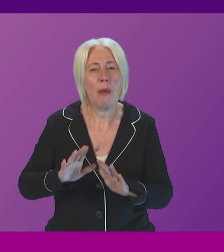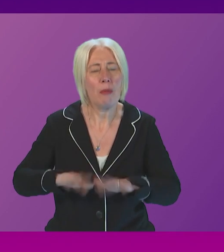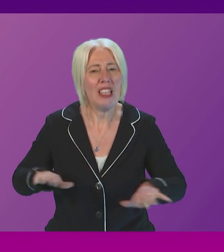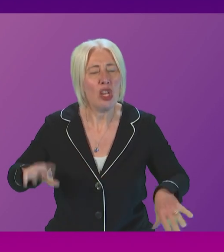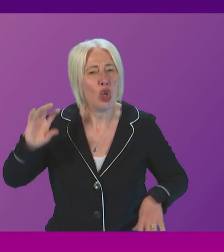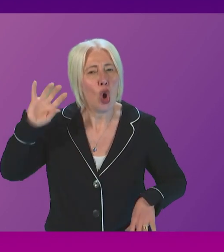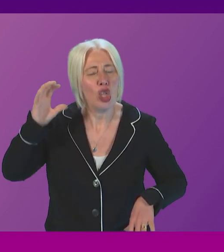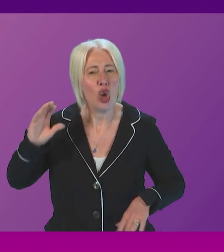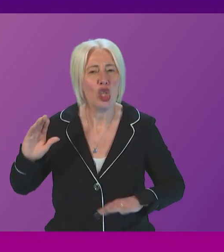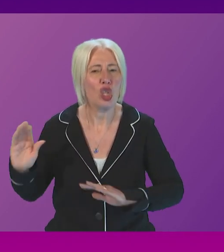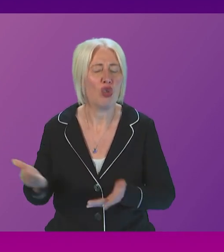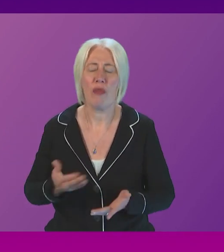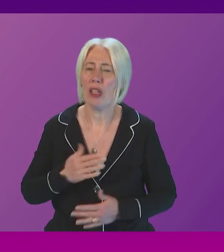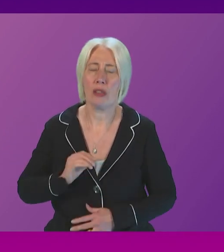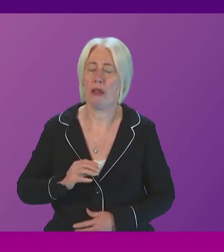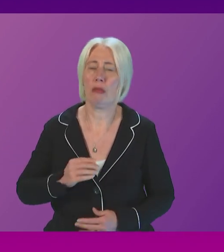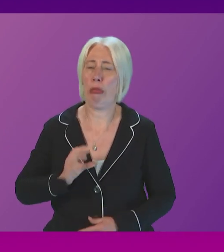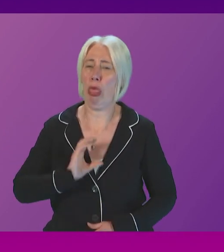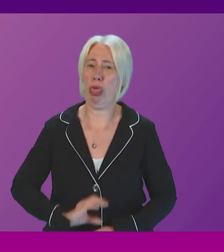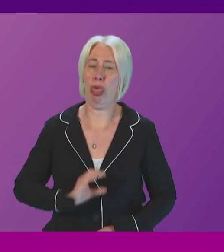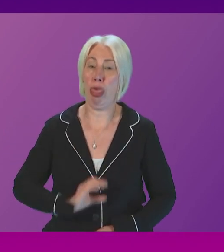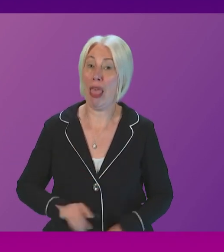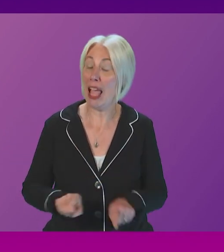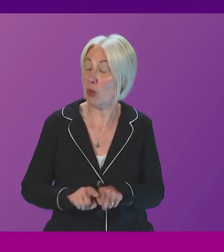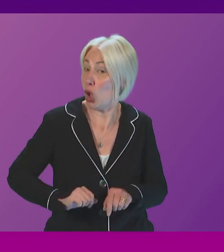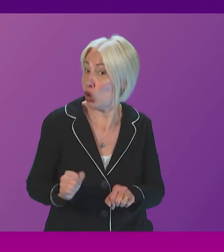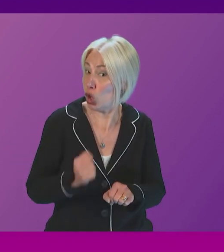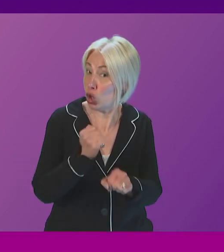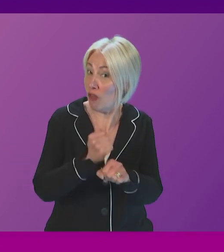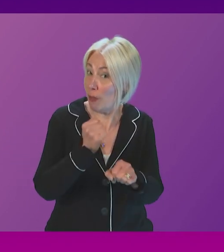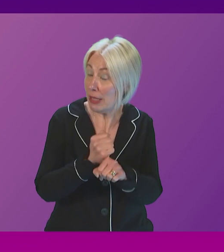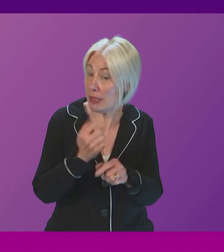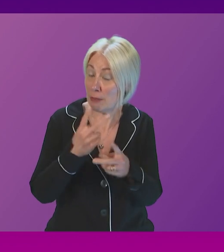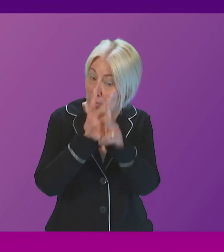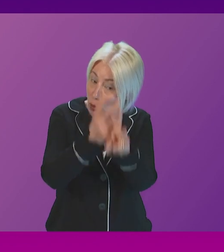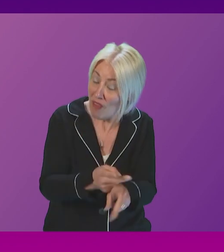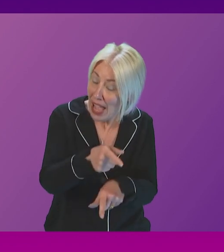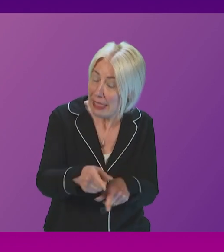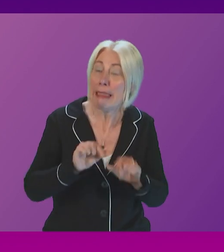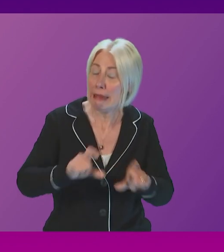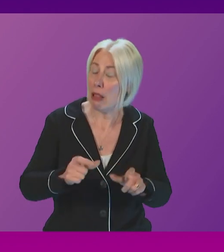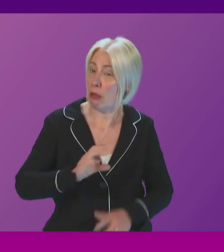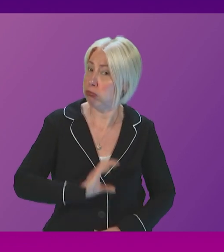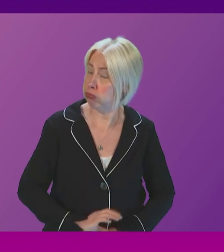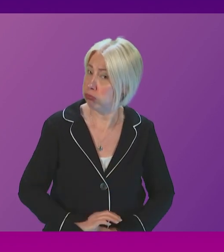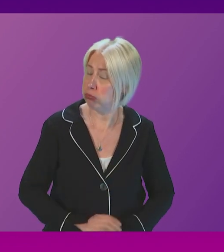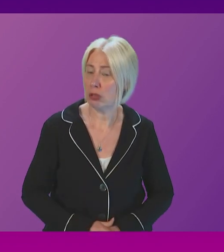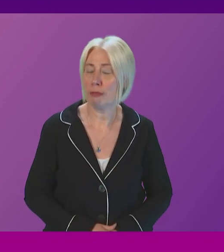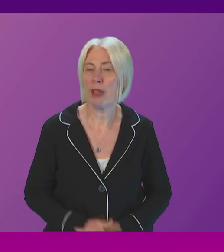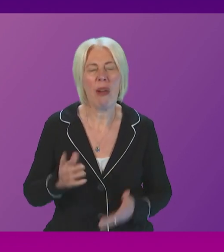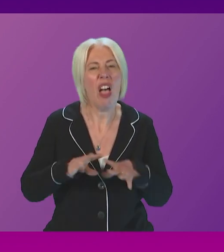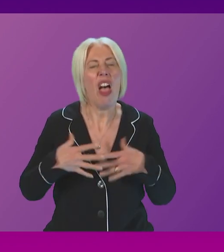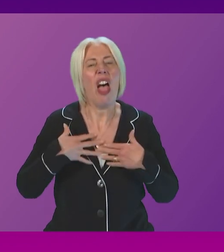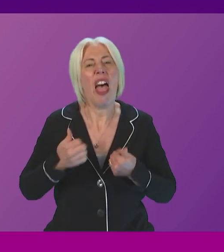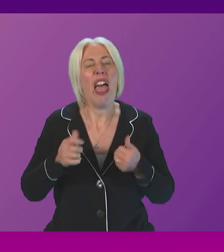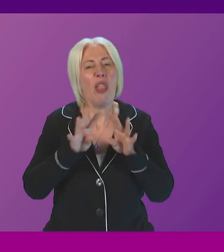audiology service, even in the Scottish Government supervision of this service. But let's consider what the health board and